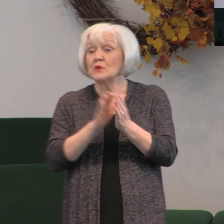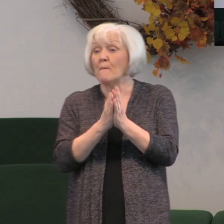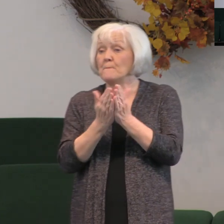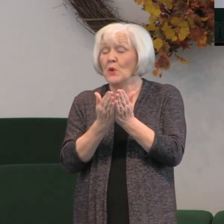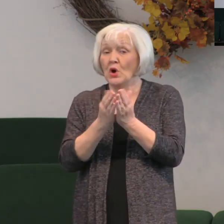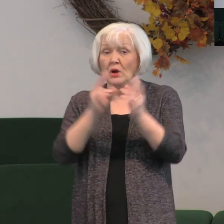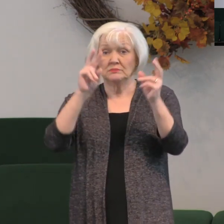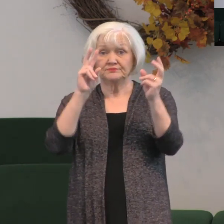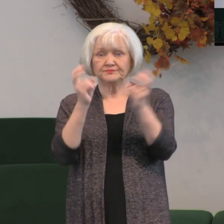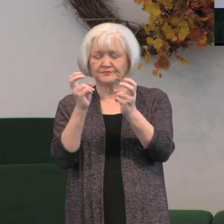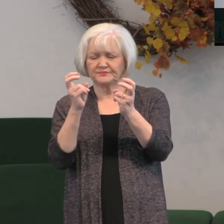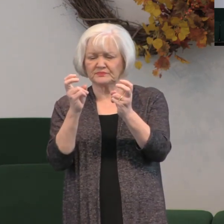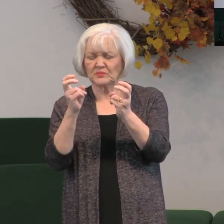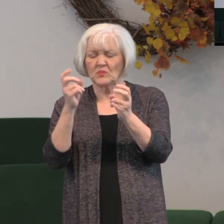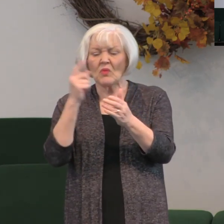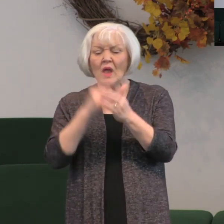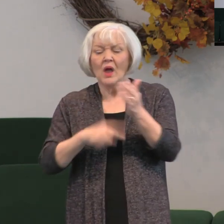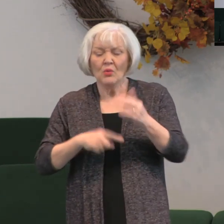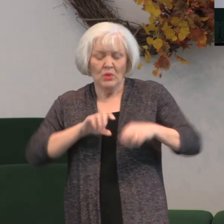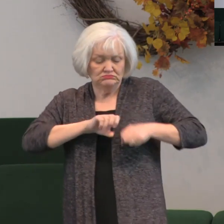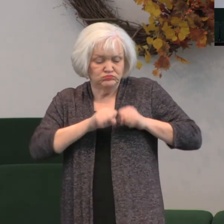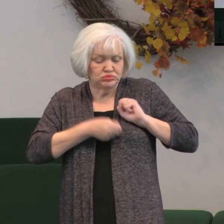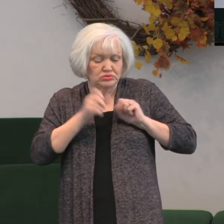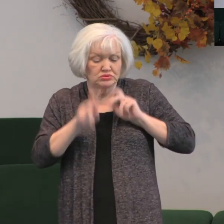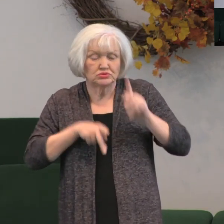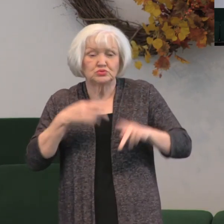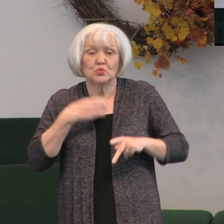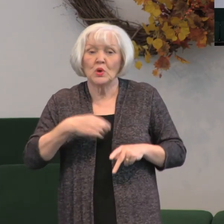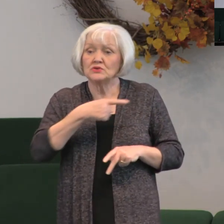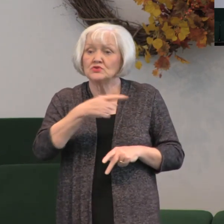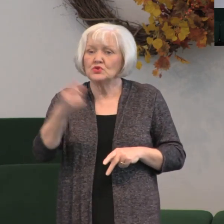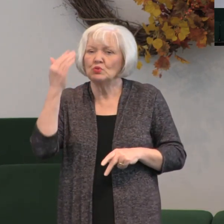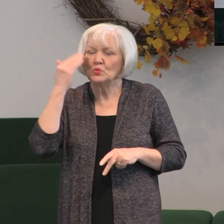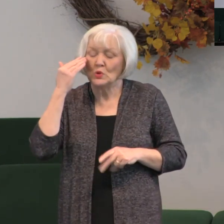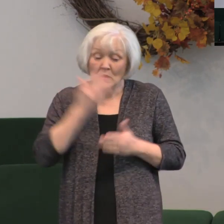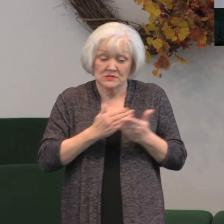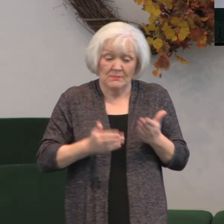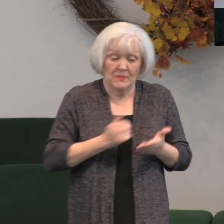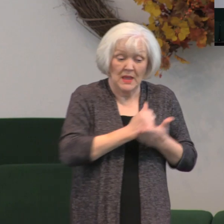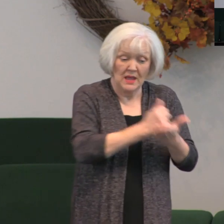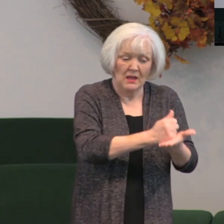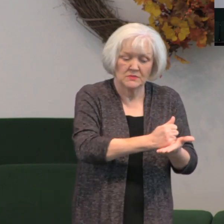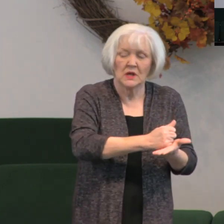Wish You Knew About What Really Helps and What Really Hurts.